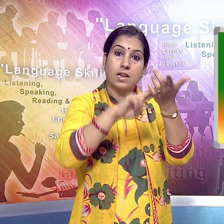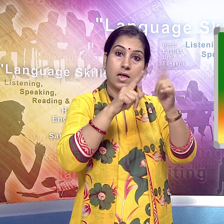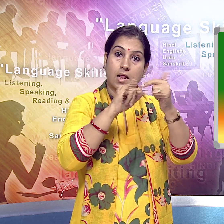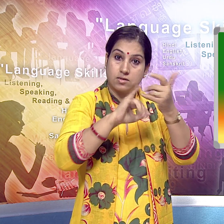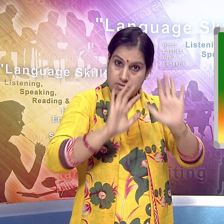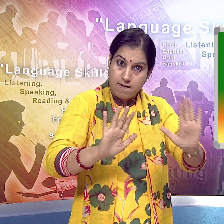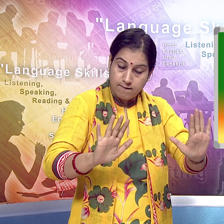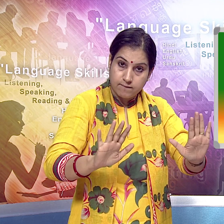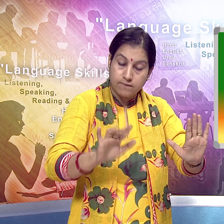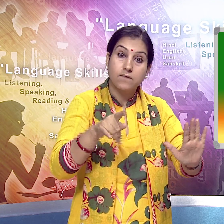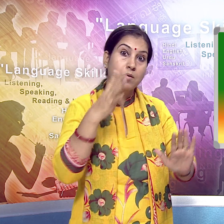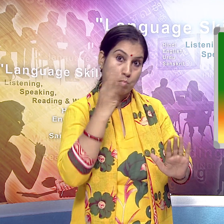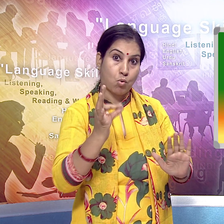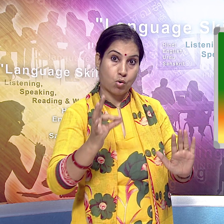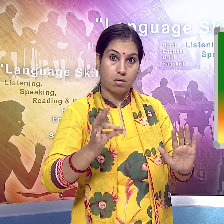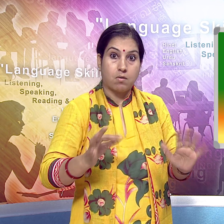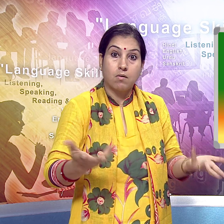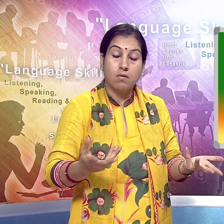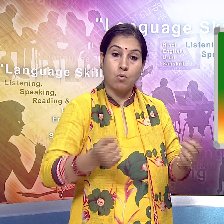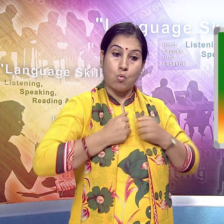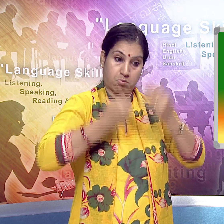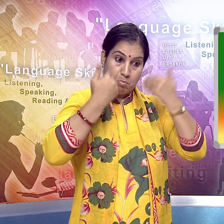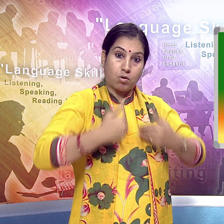which are important for our body.